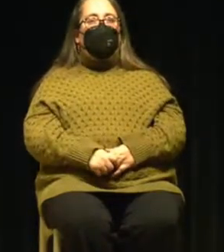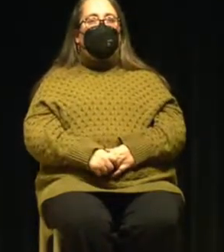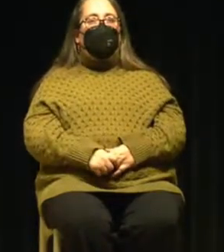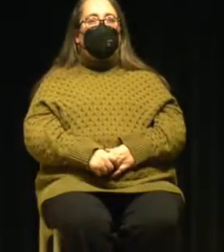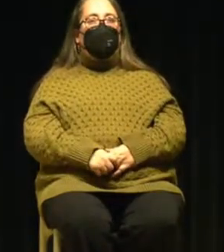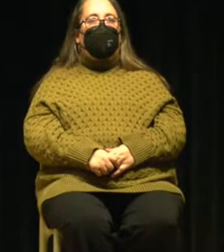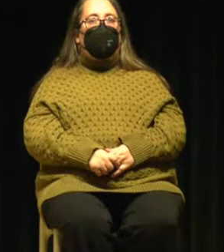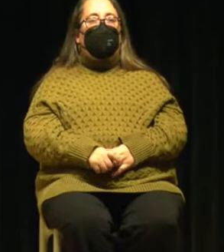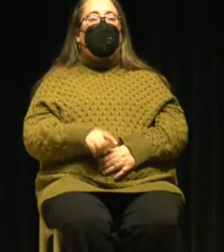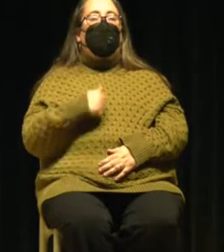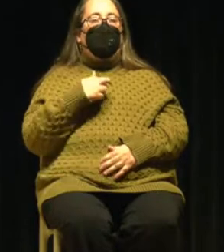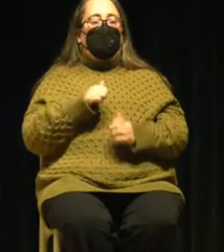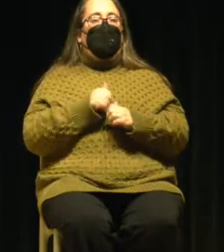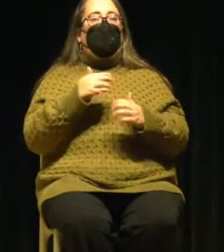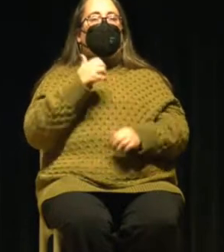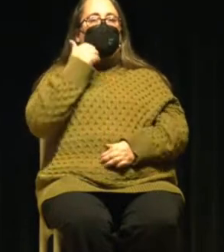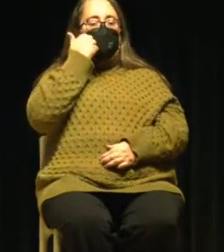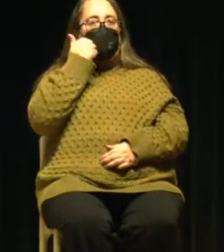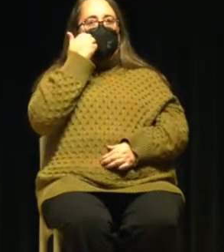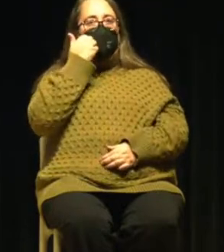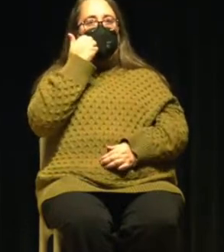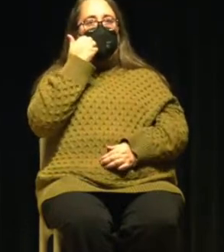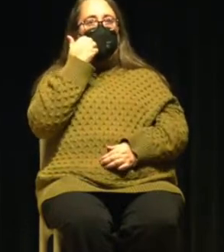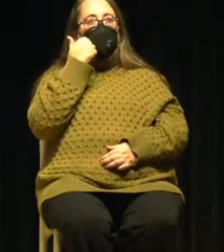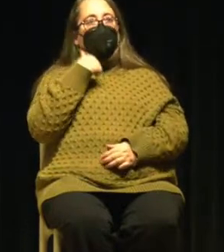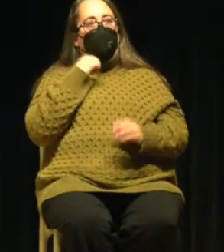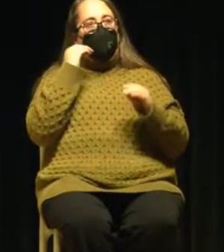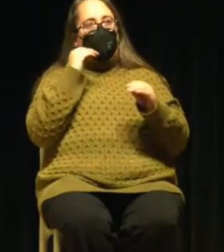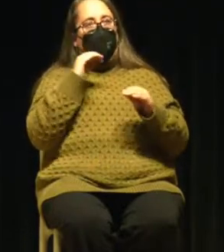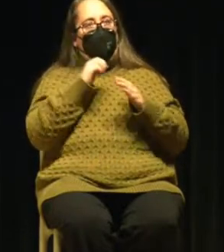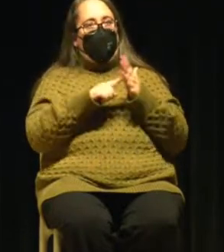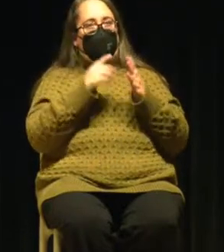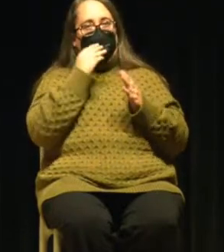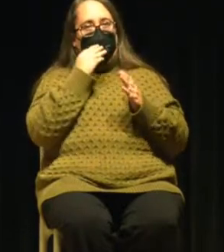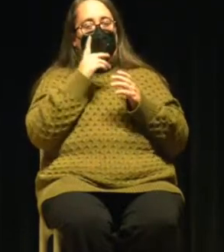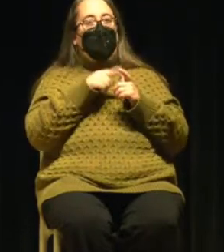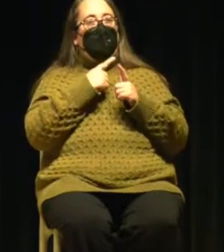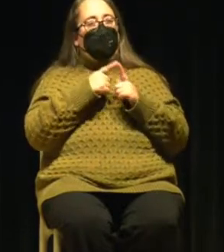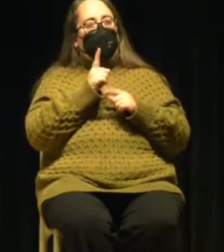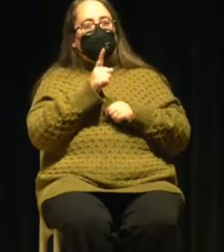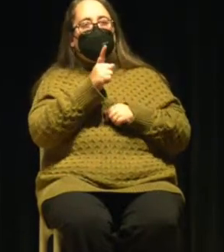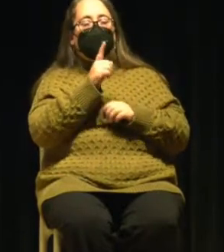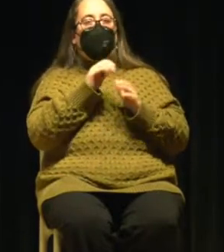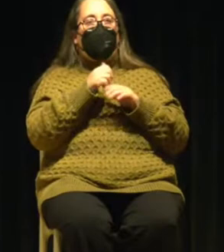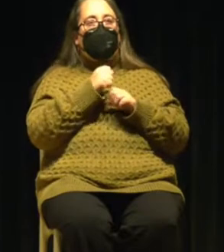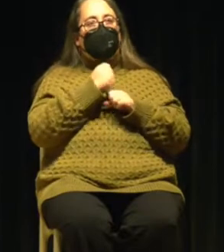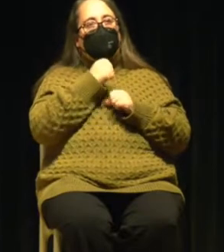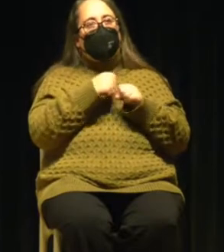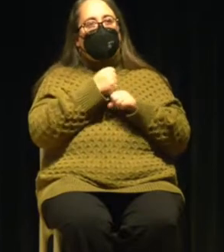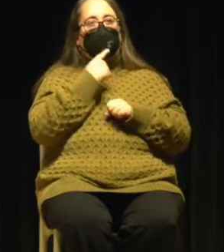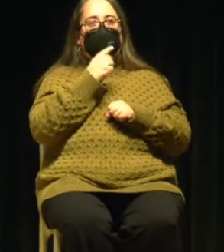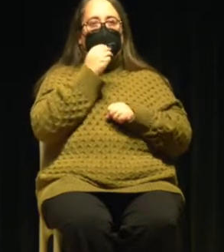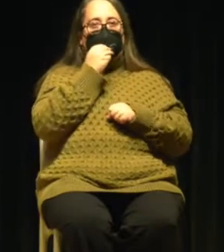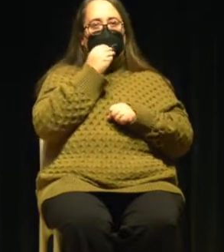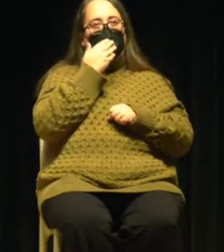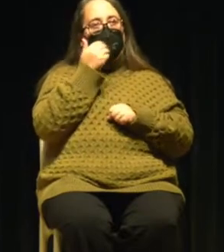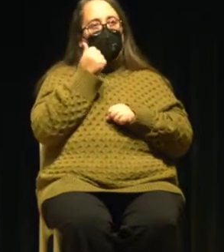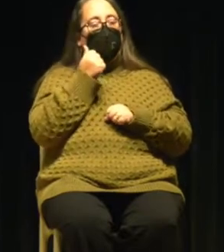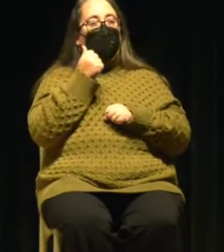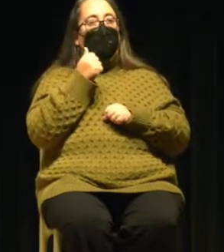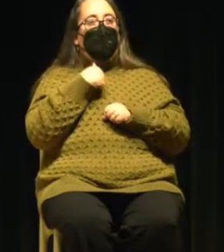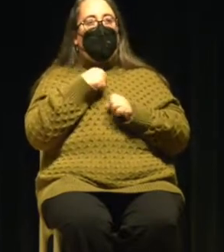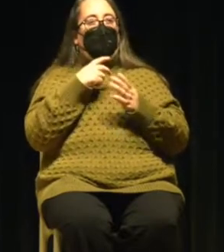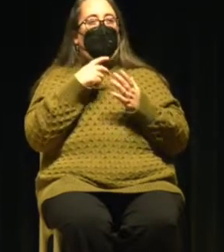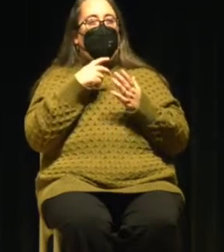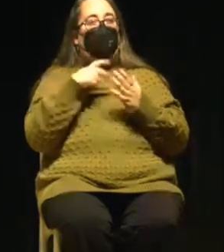realized with a lot of shame that I programmed her. Mm-hmm. And then I'm after her all these years saying, why don't you eat better and take care of yourself? I programmed her